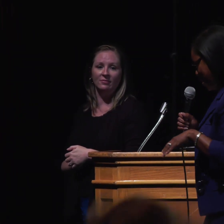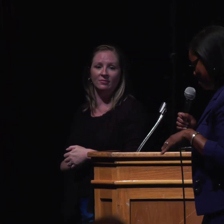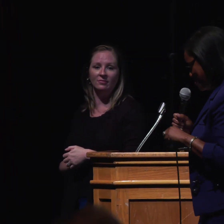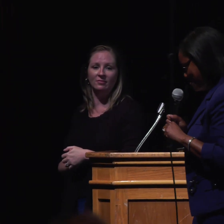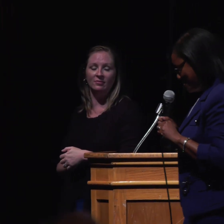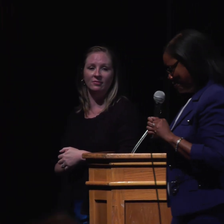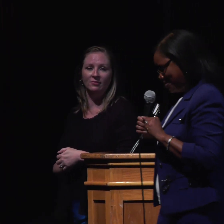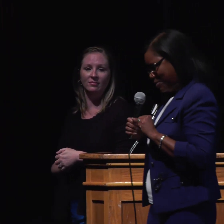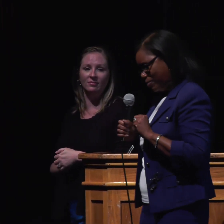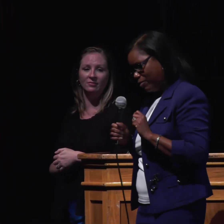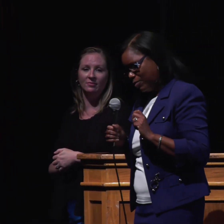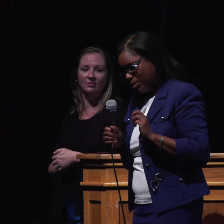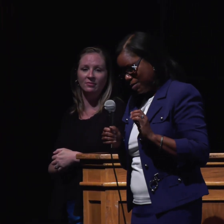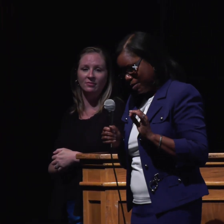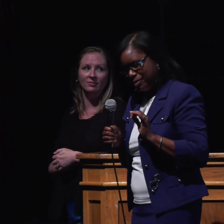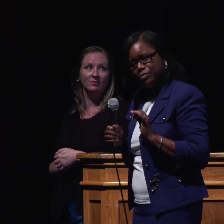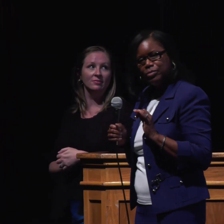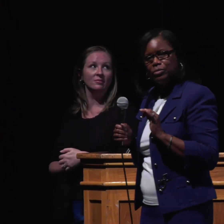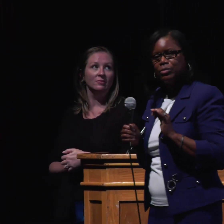Okay.